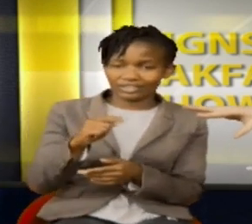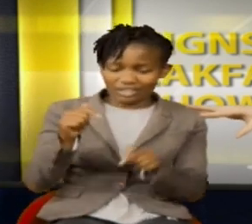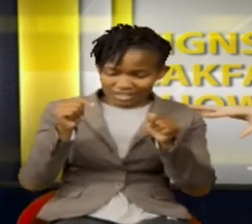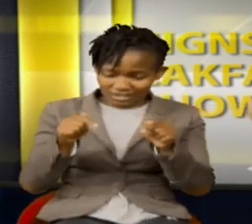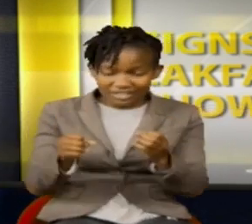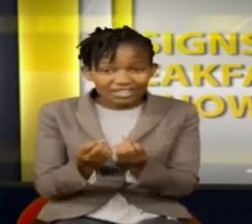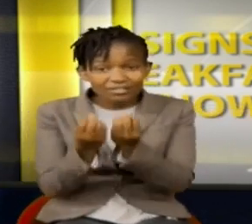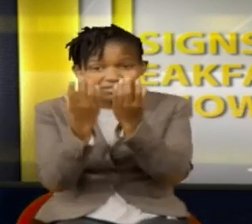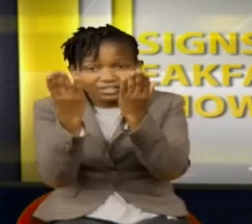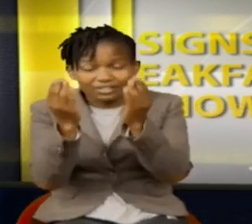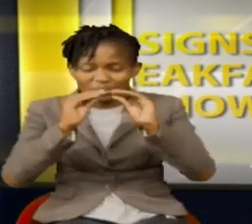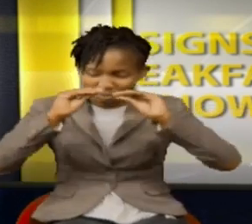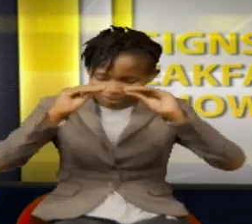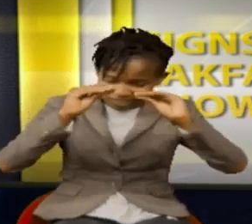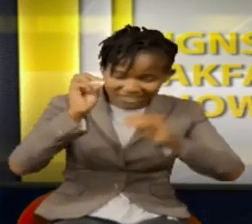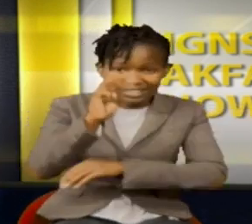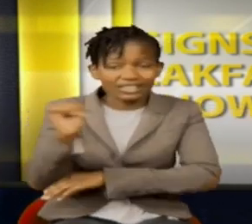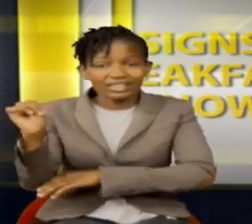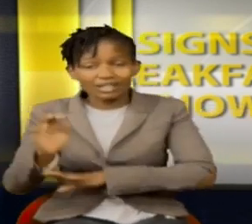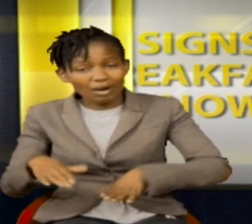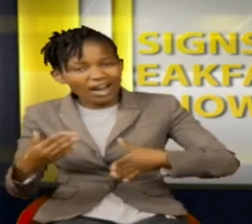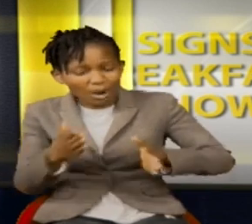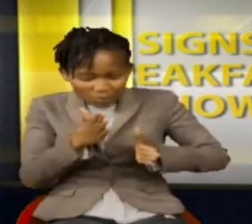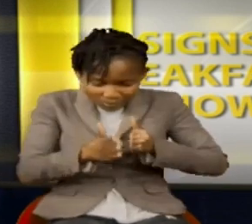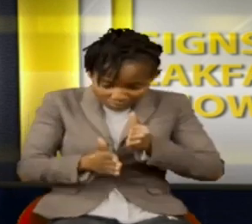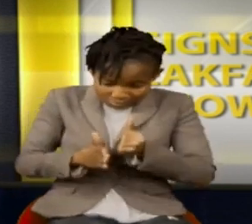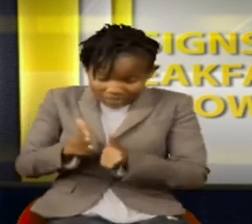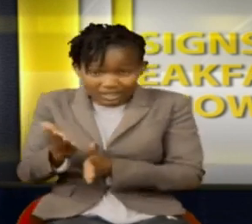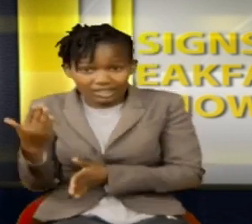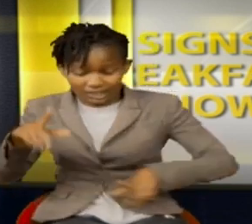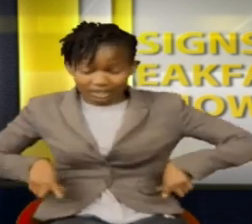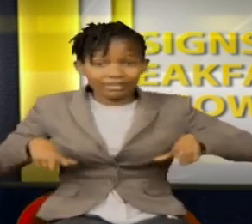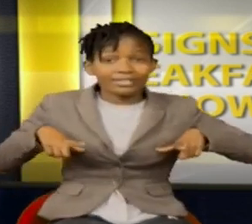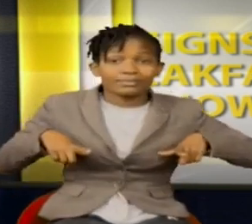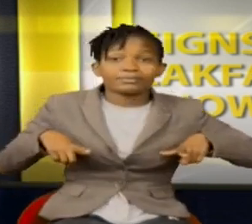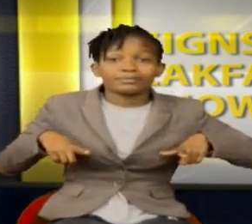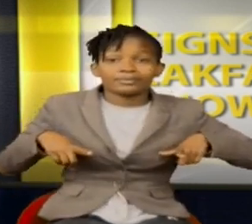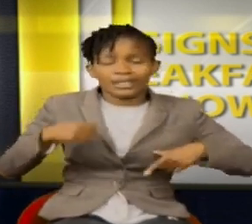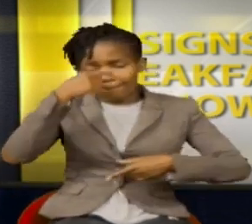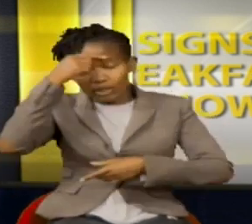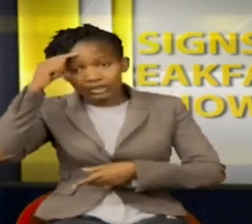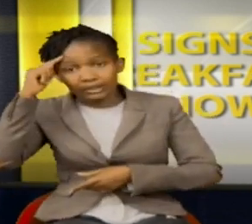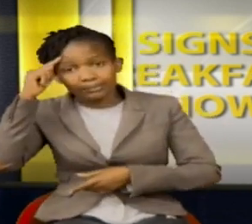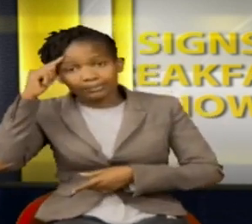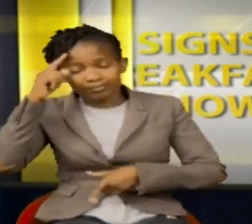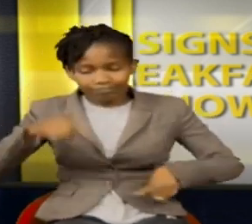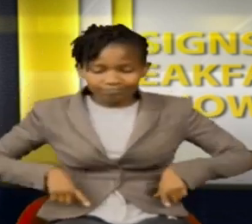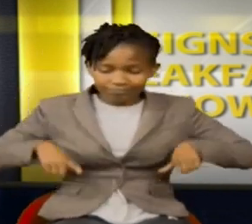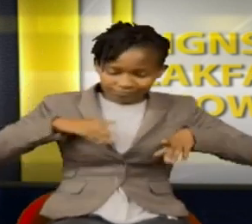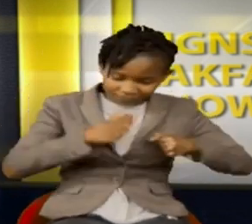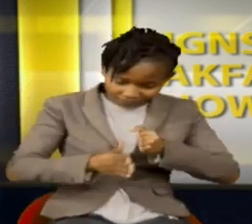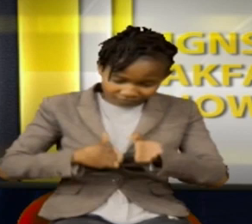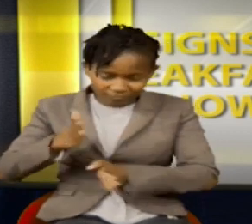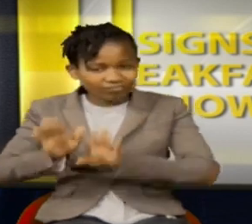Yeah. We're teaching them how to plan. Yes. Their lives. Yeah. Because life planning